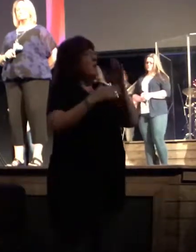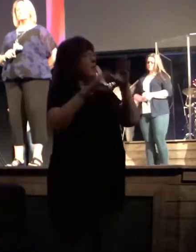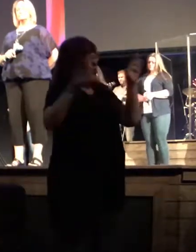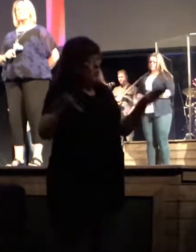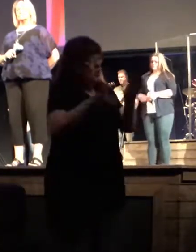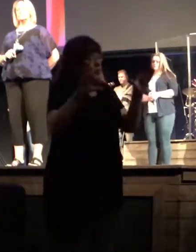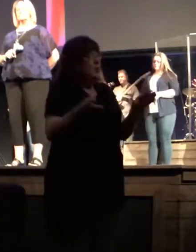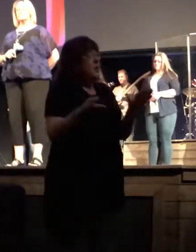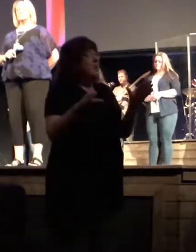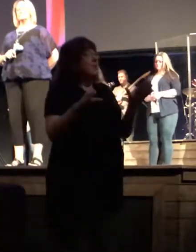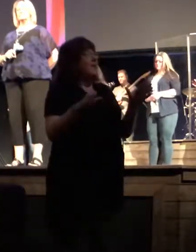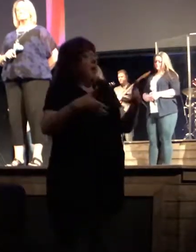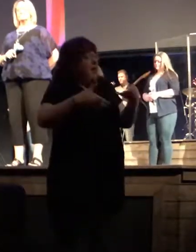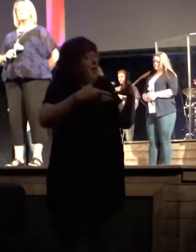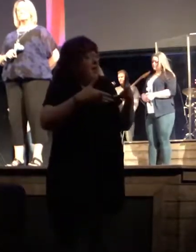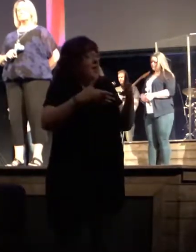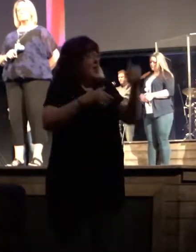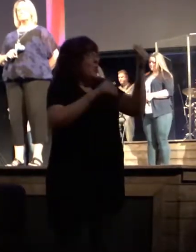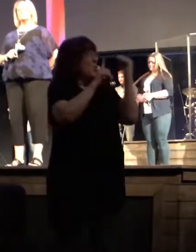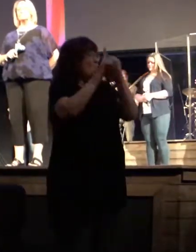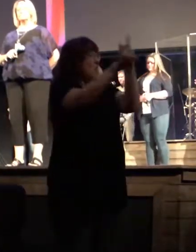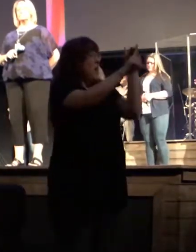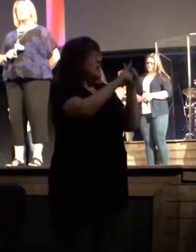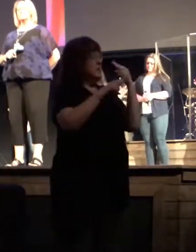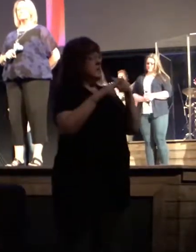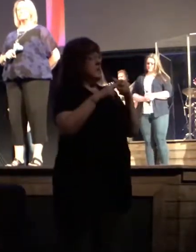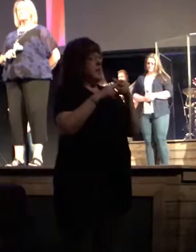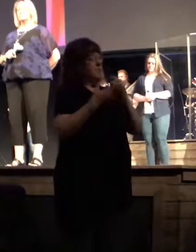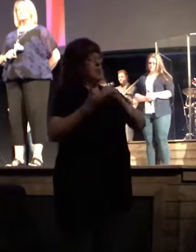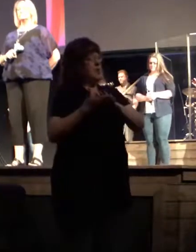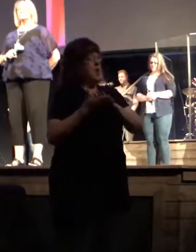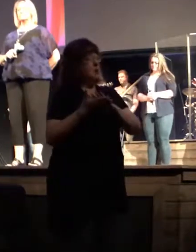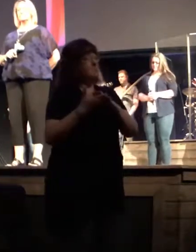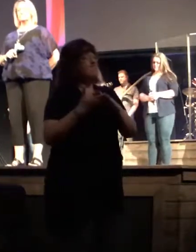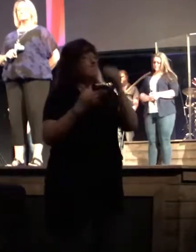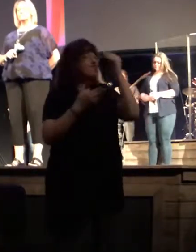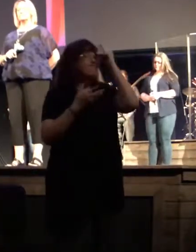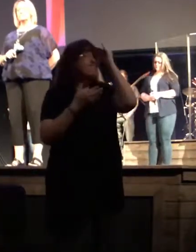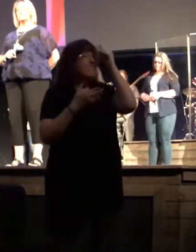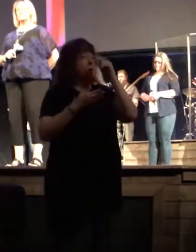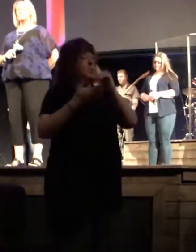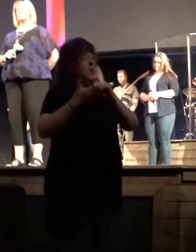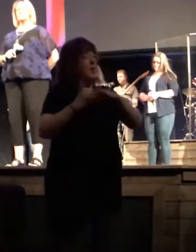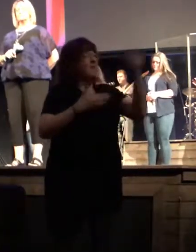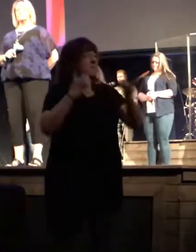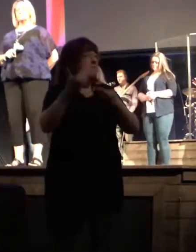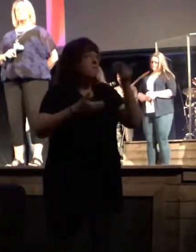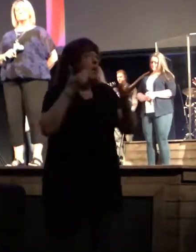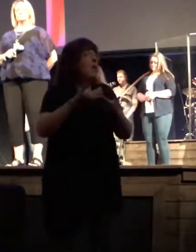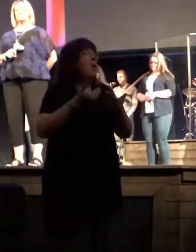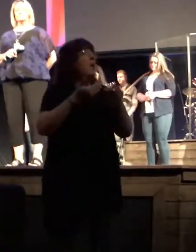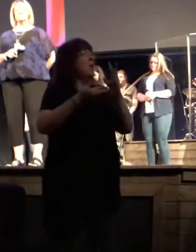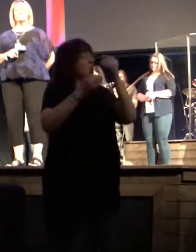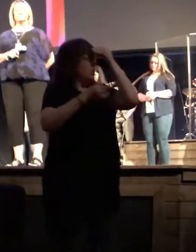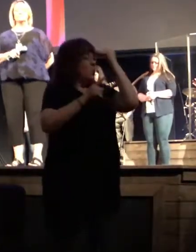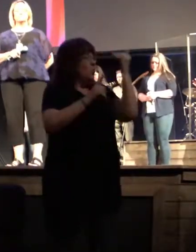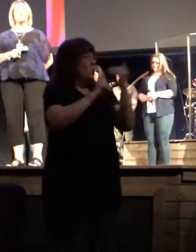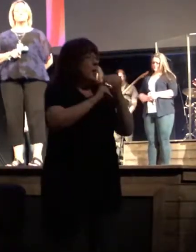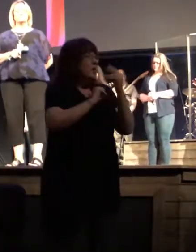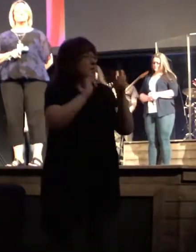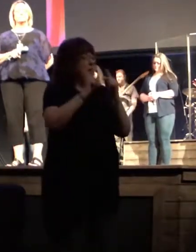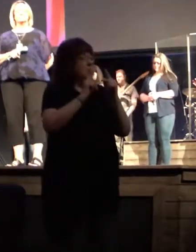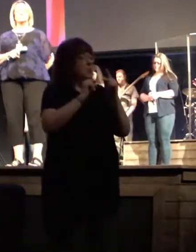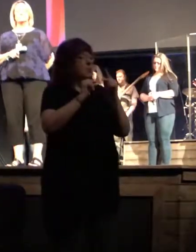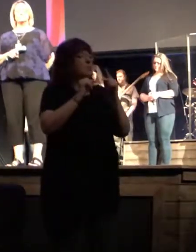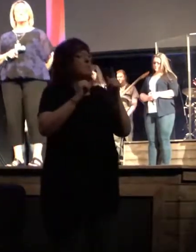what we are doing? God, remind us of the names that we need to write down. Remind us of the people that we need to invite. Remind us of the people who need to